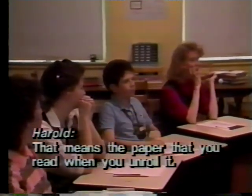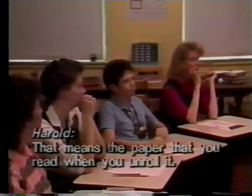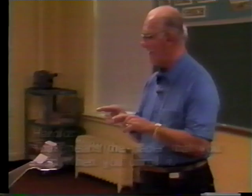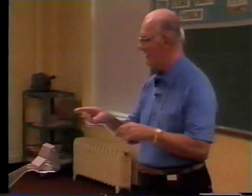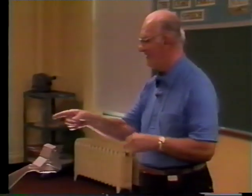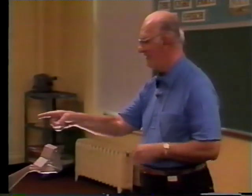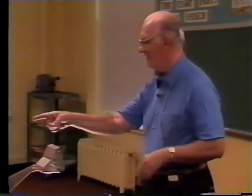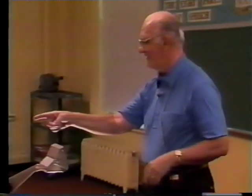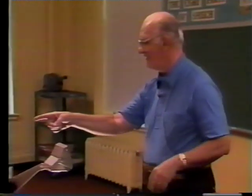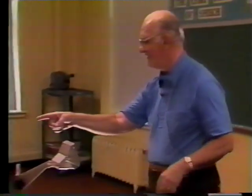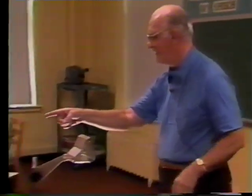Like body.